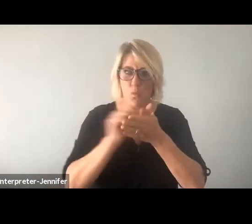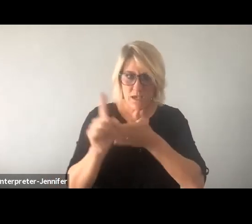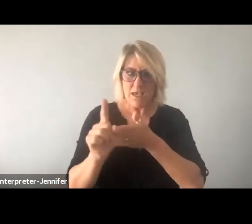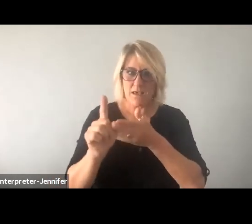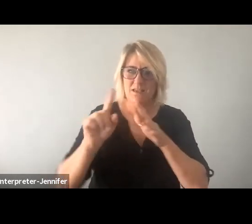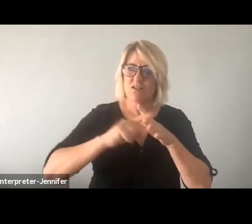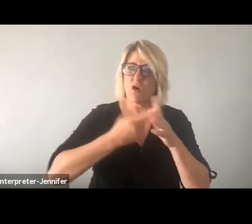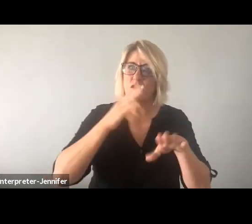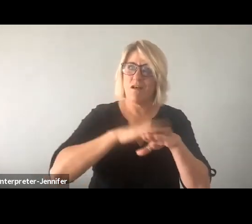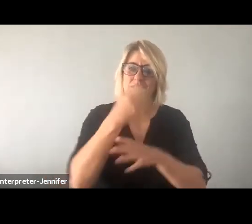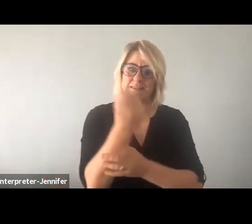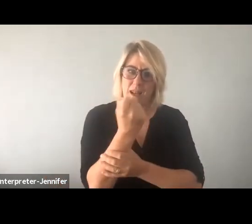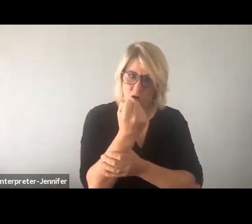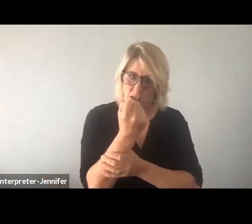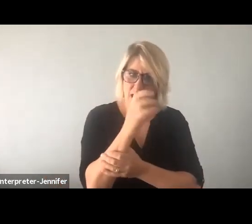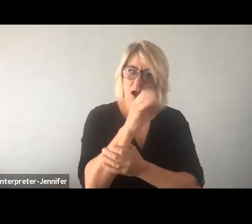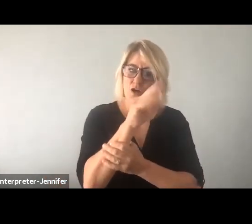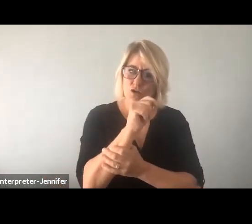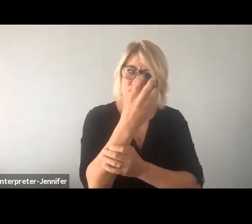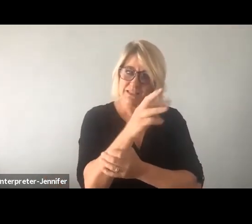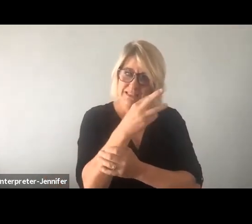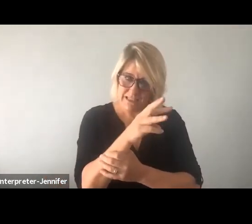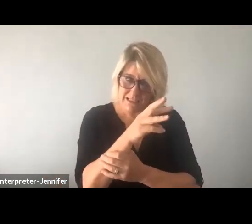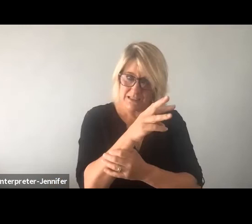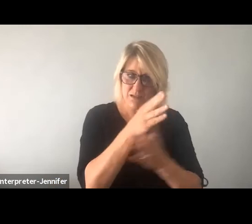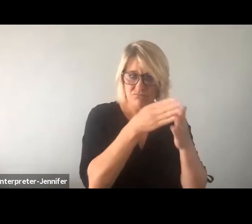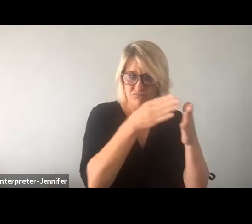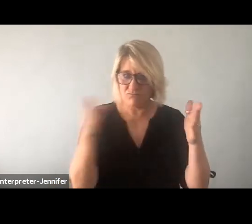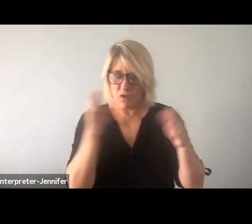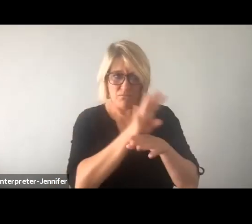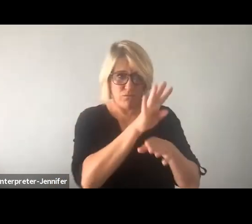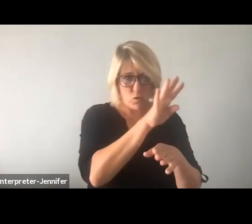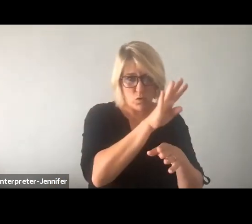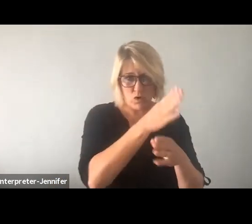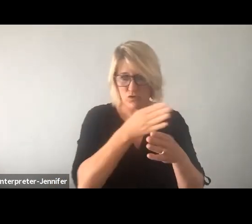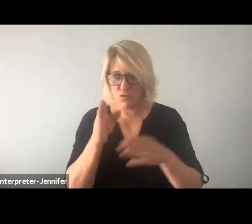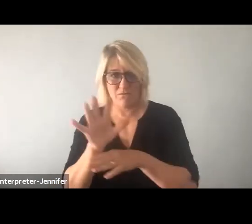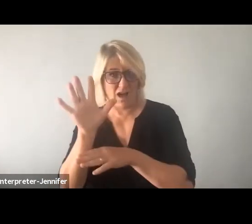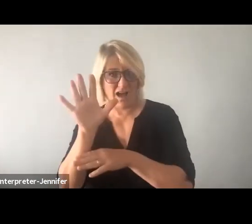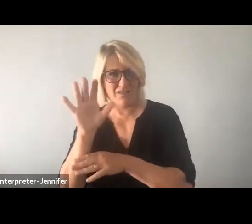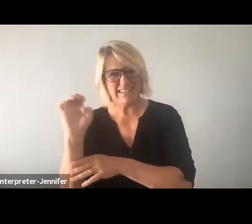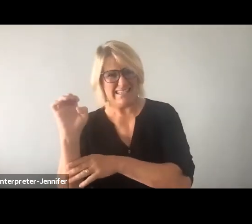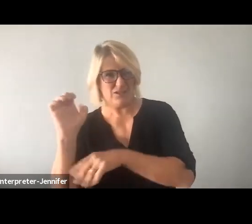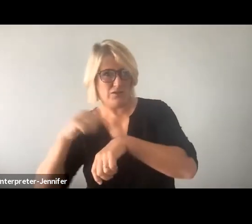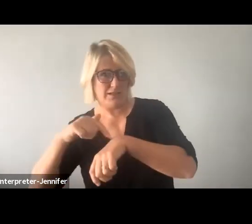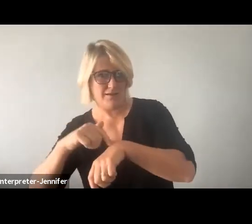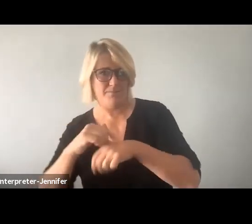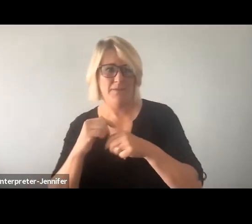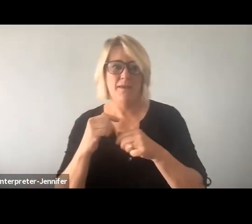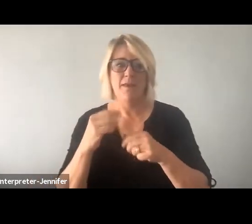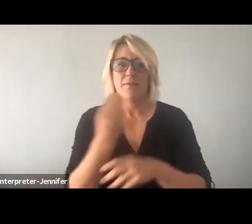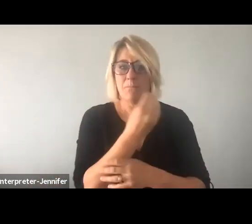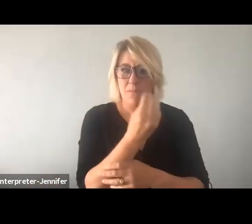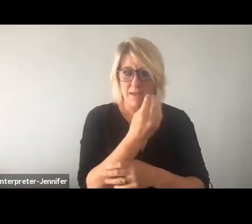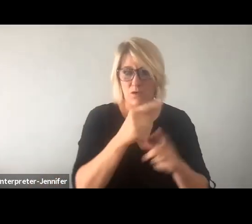on Saturday, October 16, from 4 p.m. Eastern to 5 p.m. Eastern, and Monday